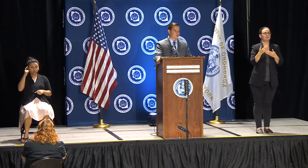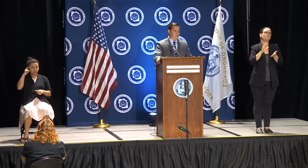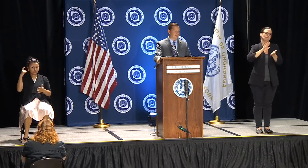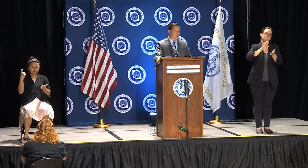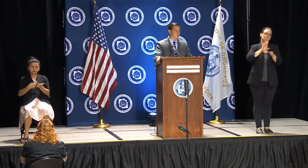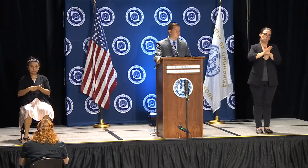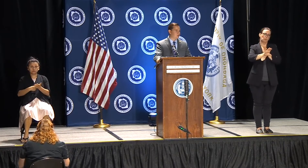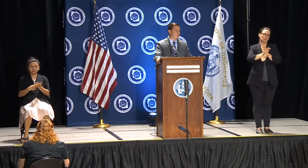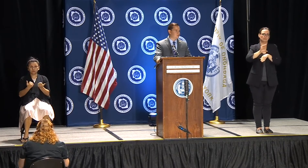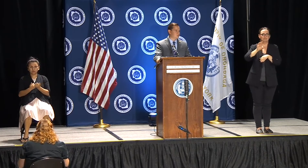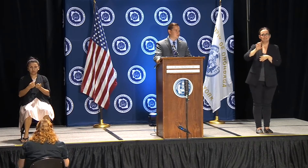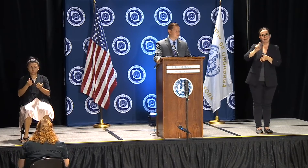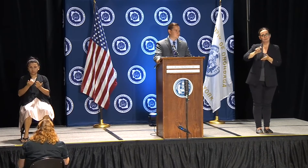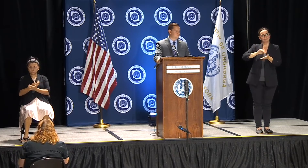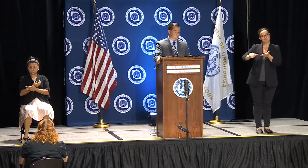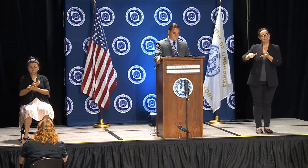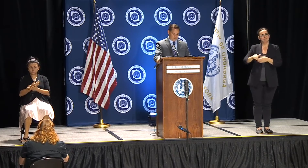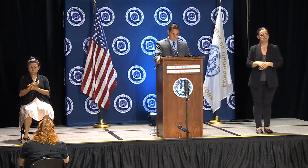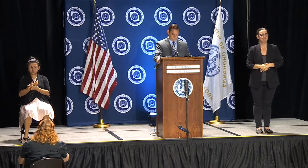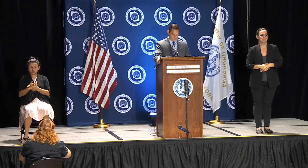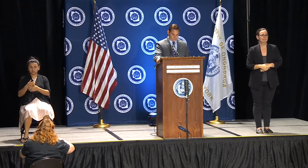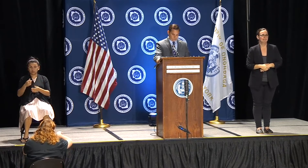Probably late next week.